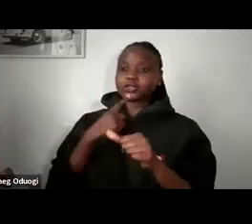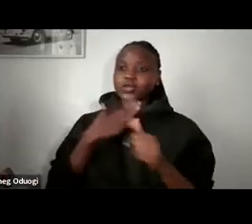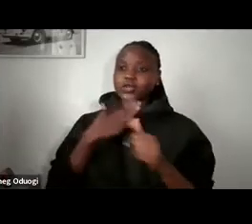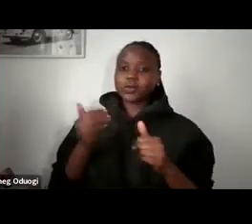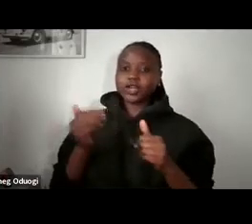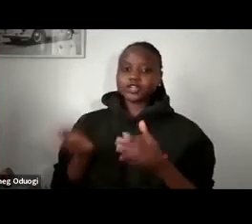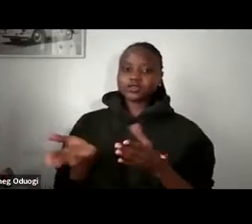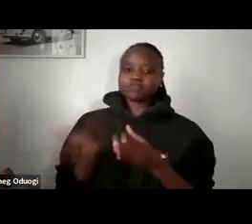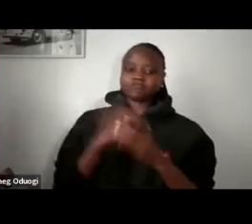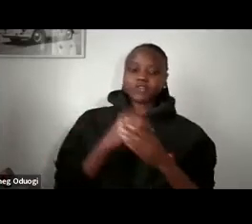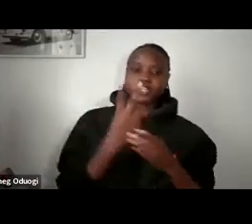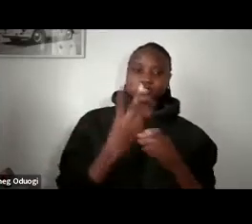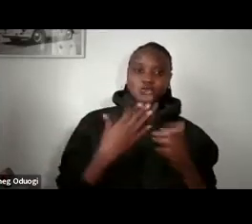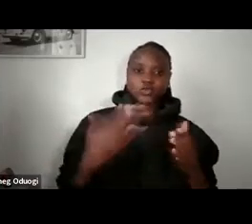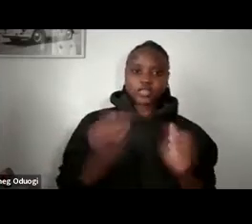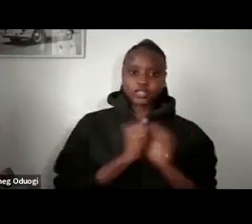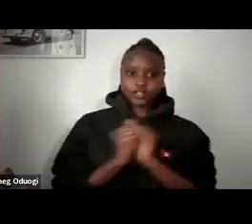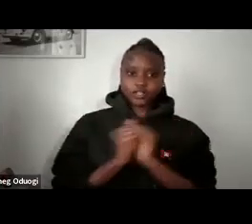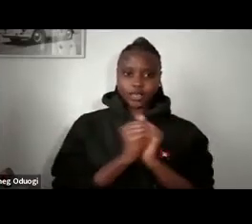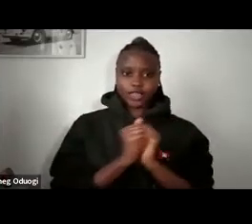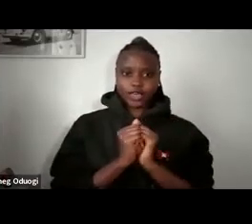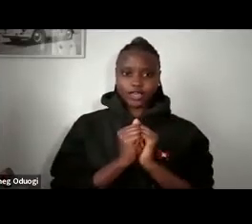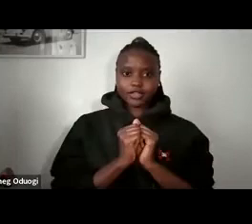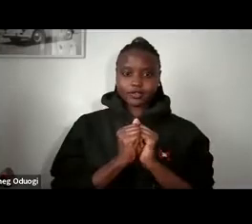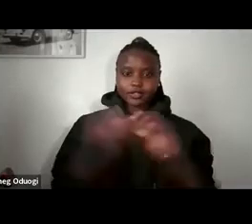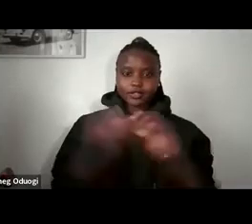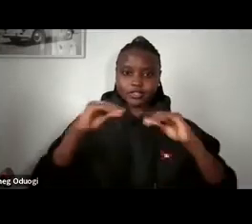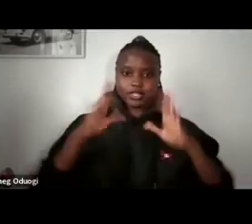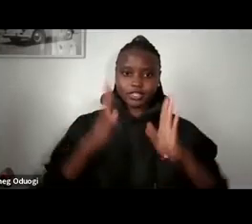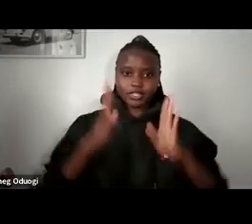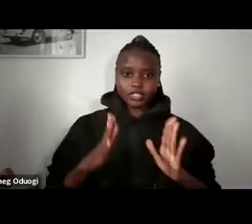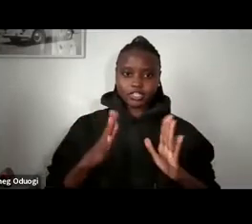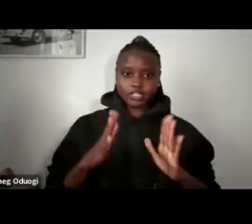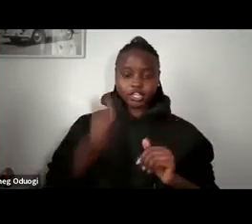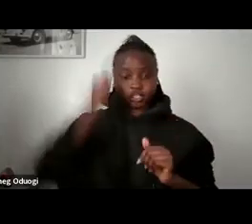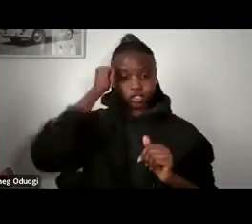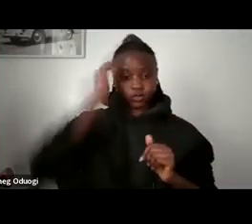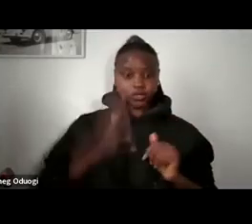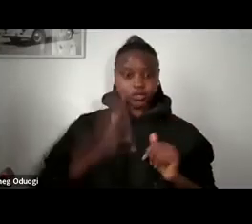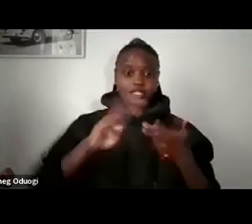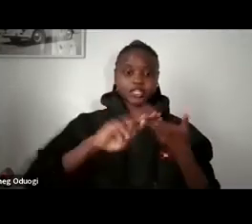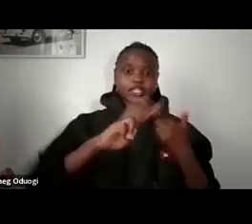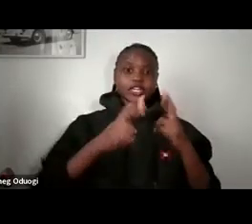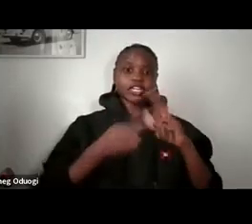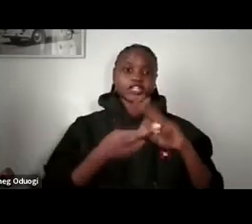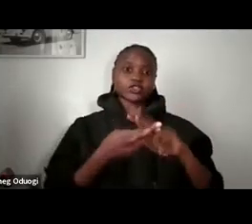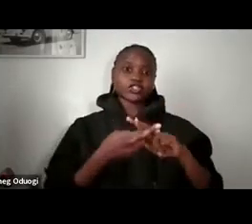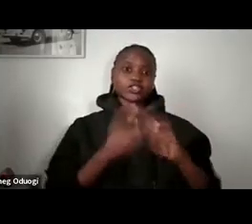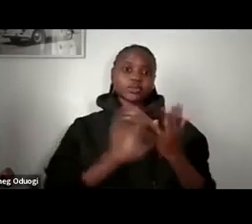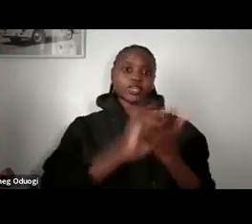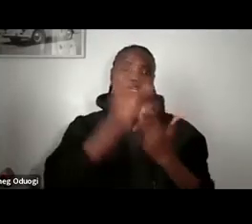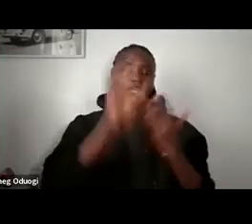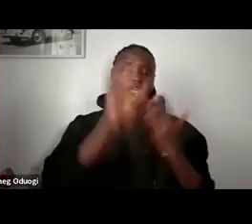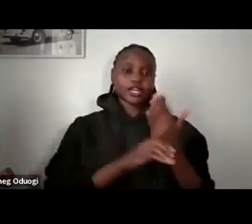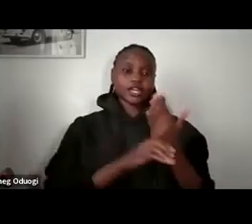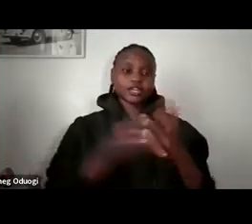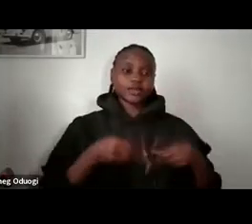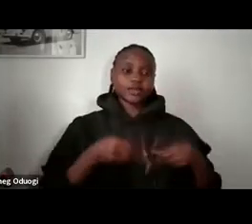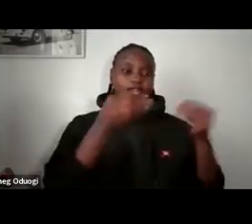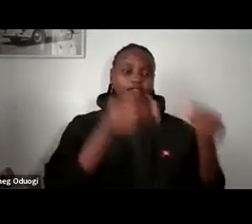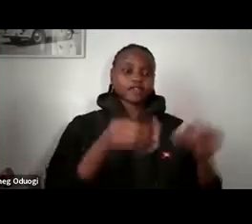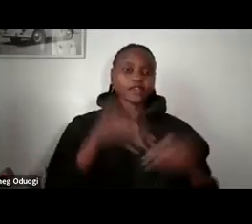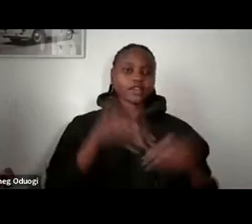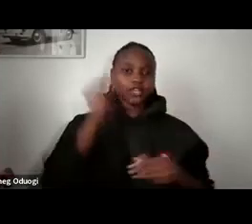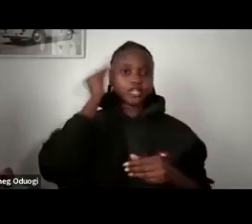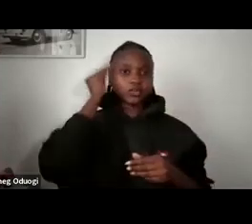together, that there is a teacher-student relationship in curriculum delivery in education. There's also